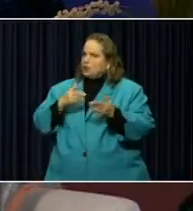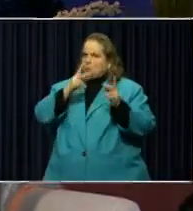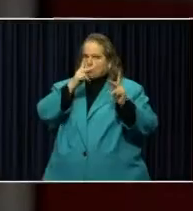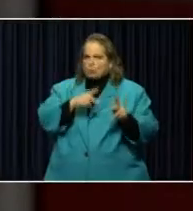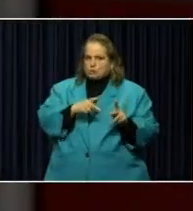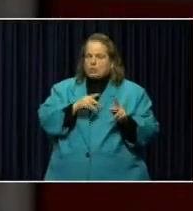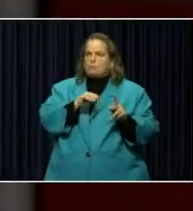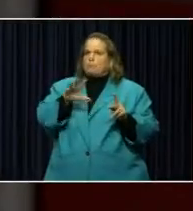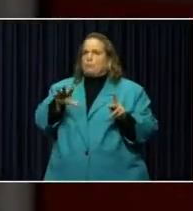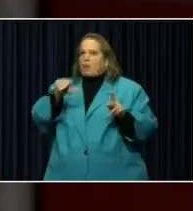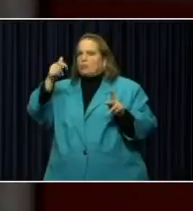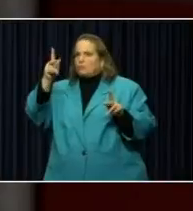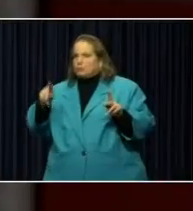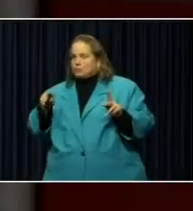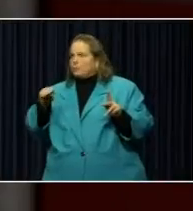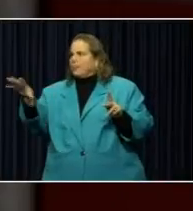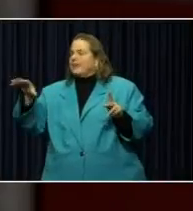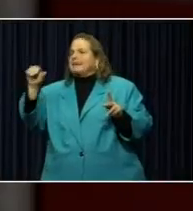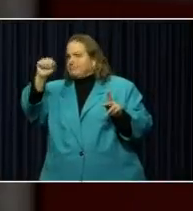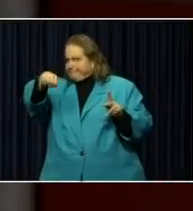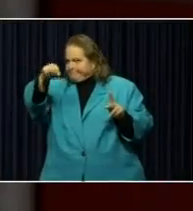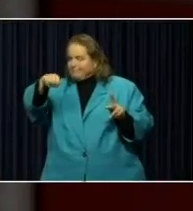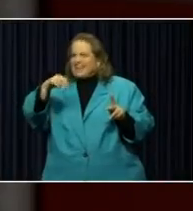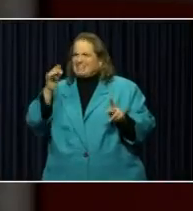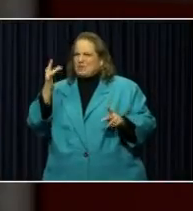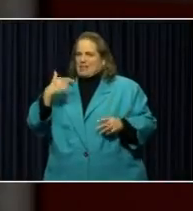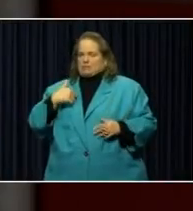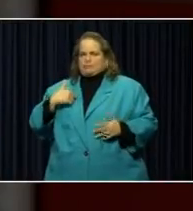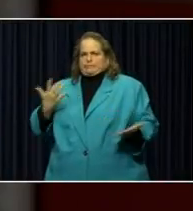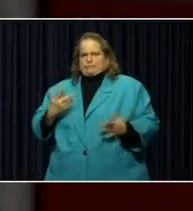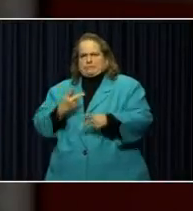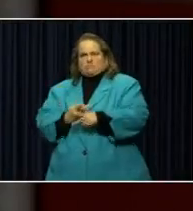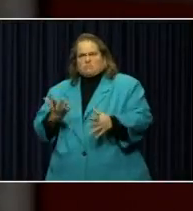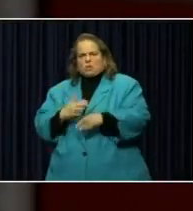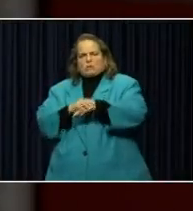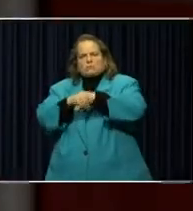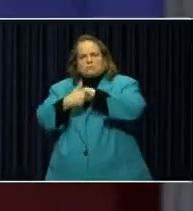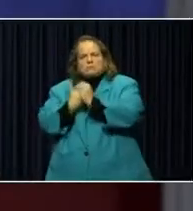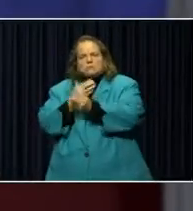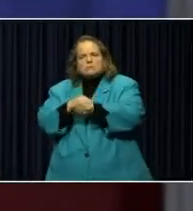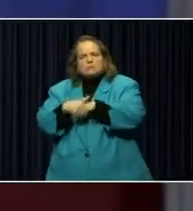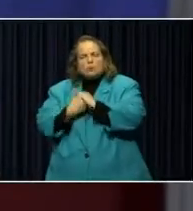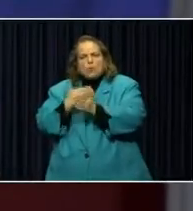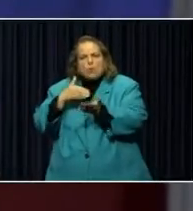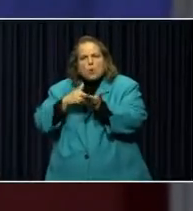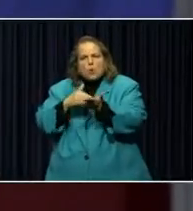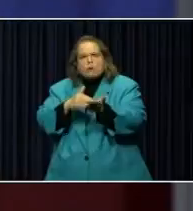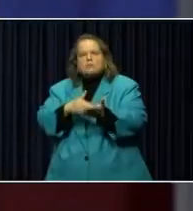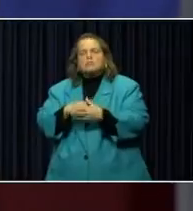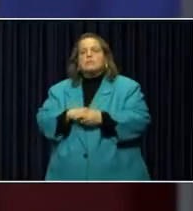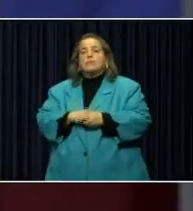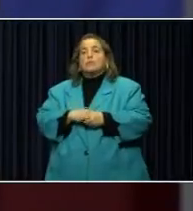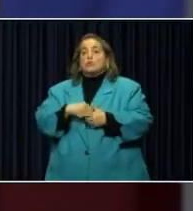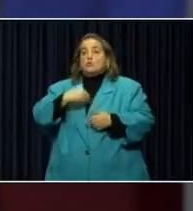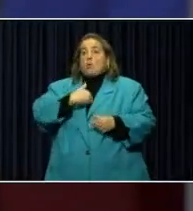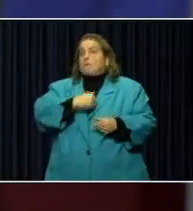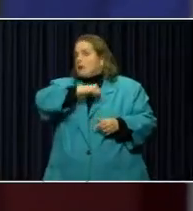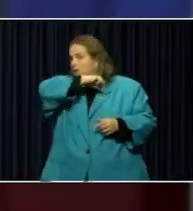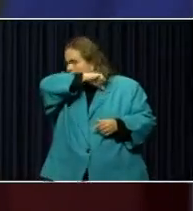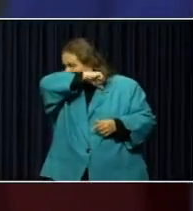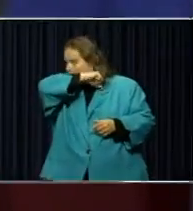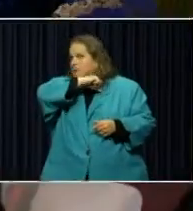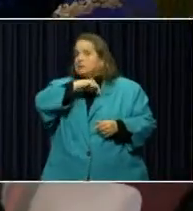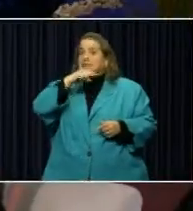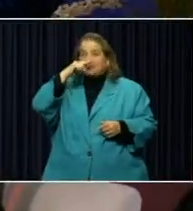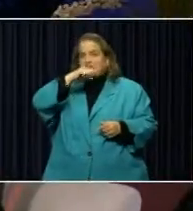to person. And that's why we're taking so many precautions. We're washing our hands a lot. We're coughing and sneezing, you know, into